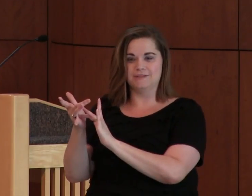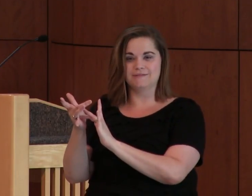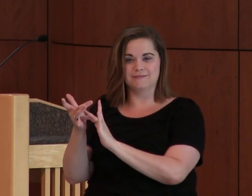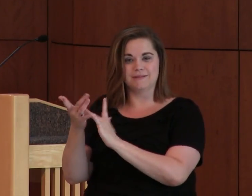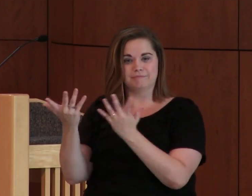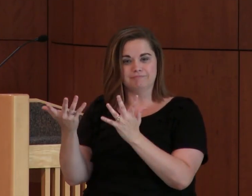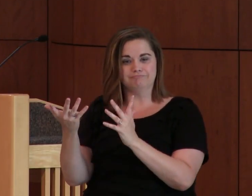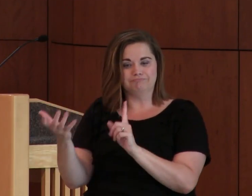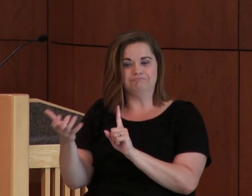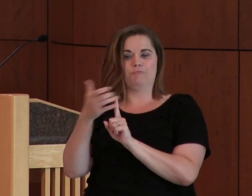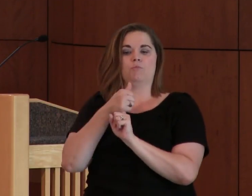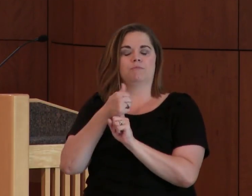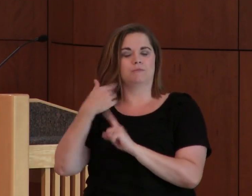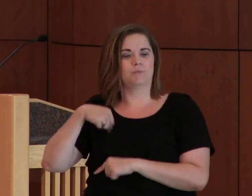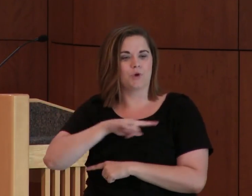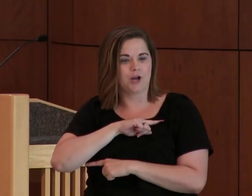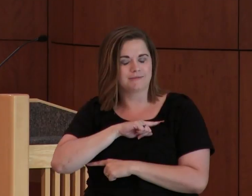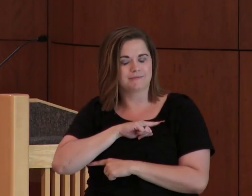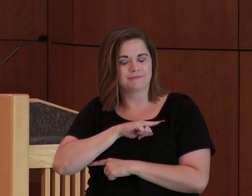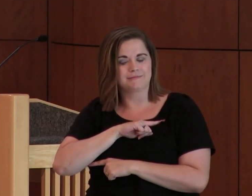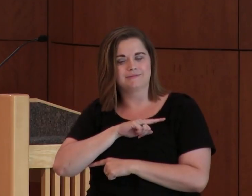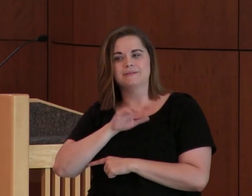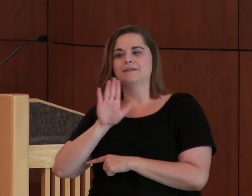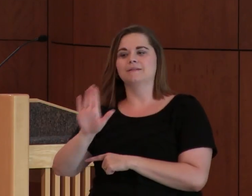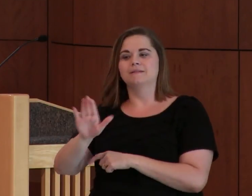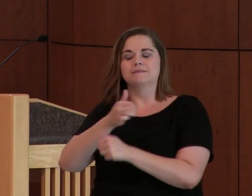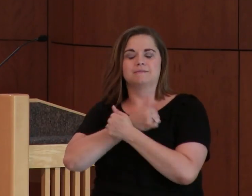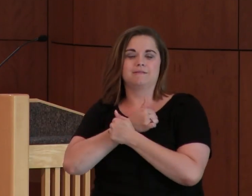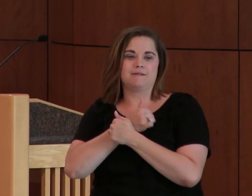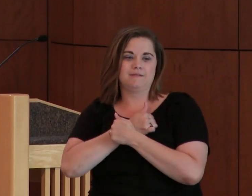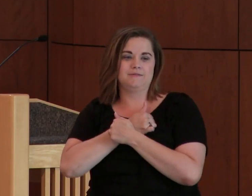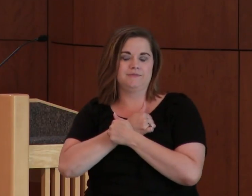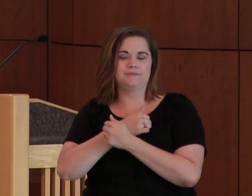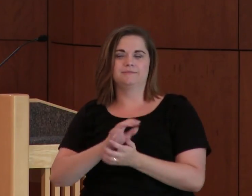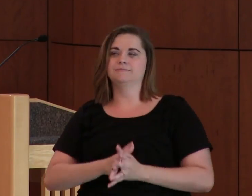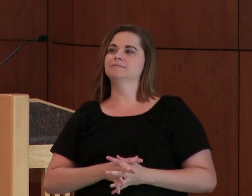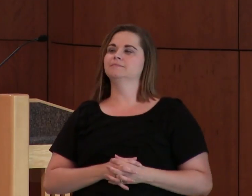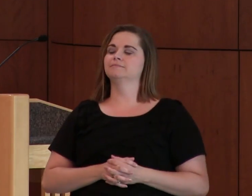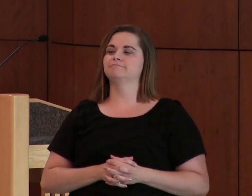and his love and care. Amen.